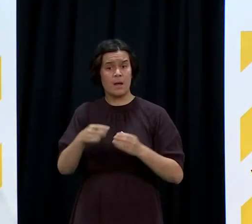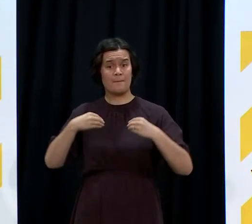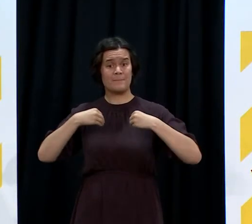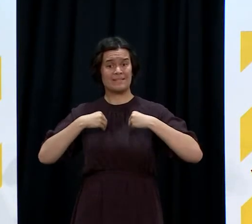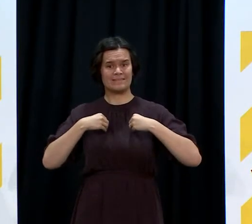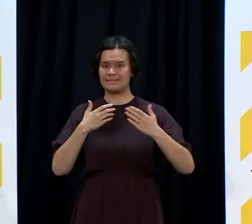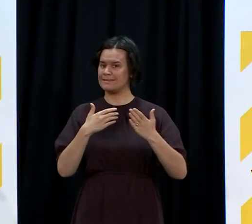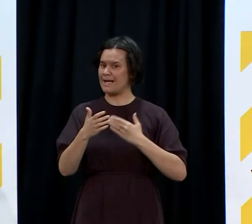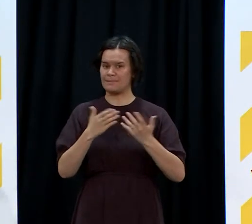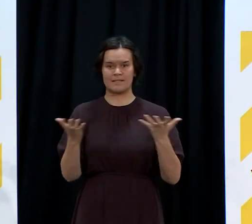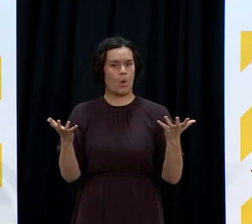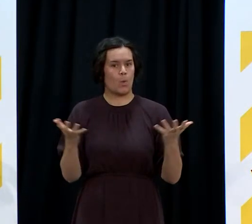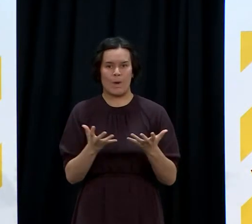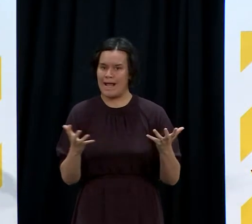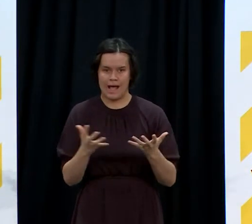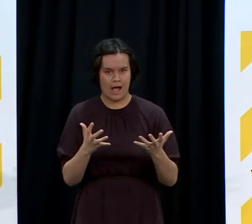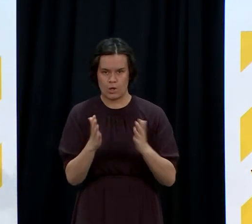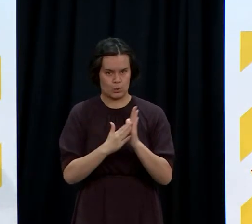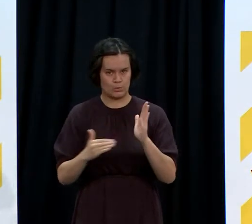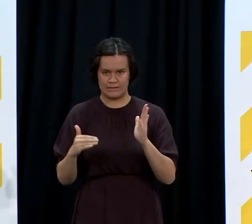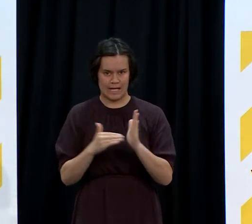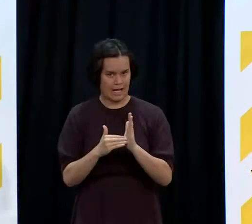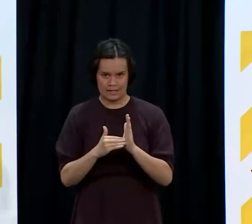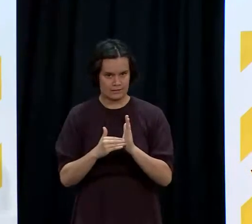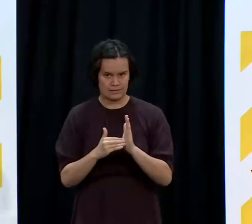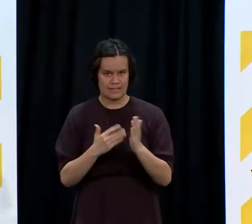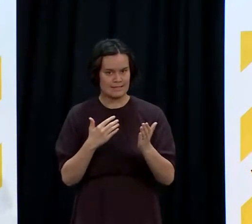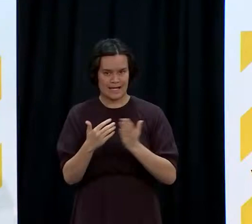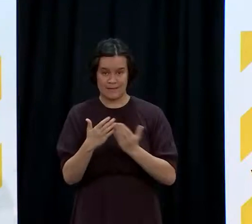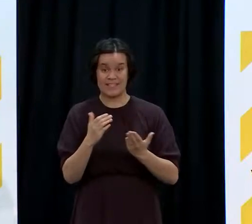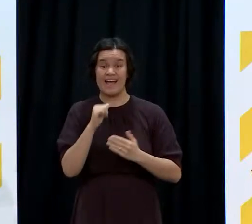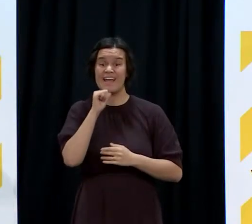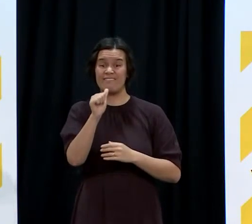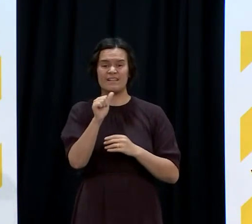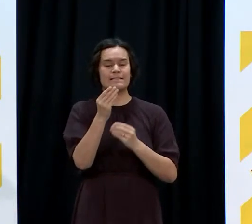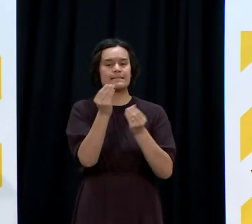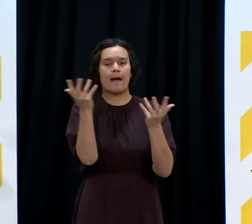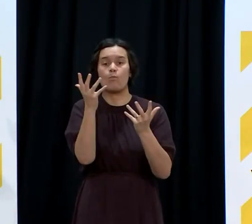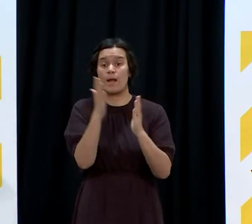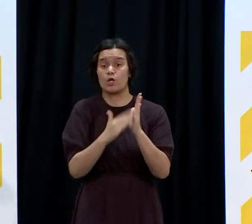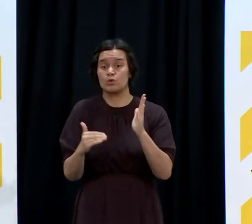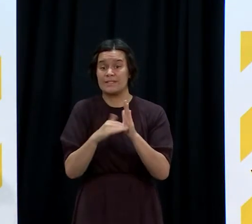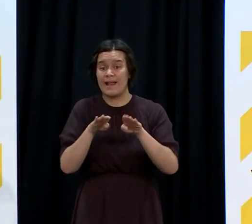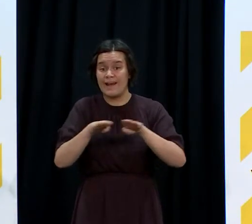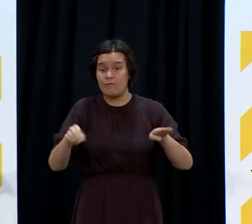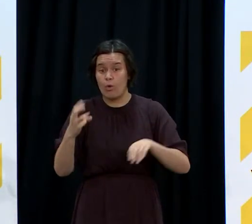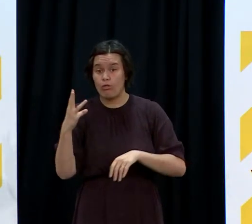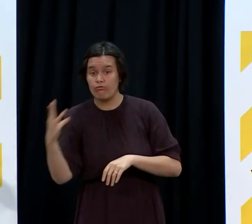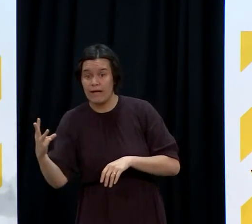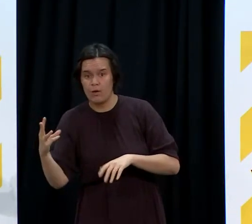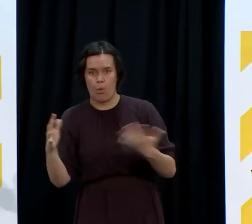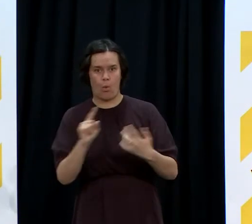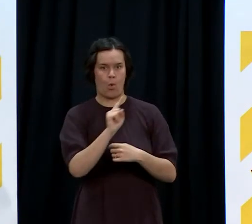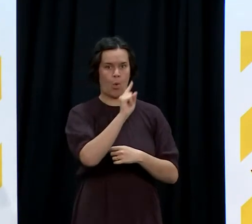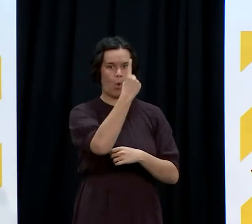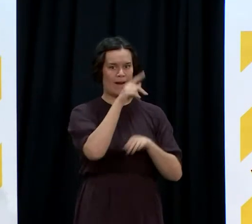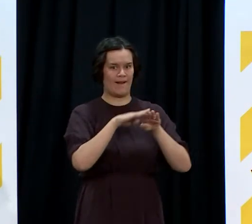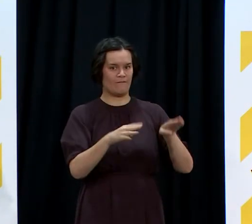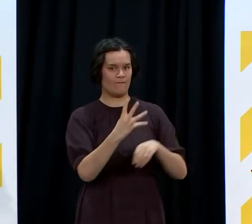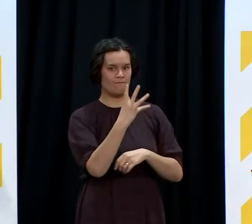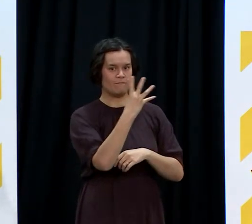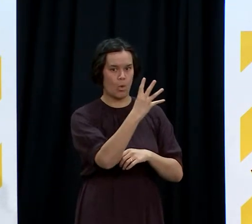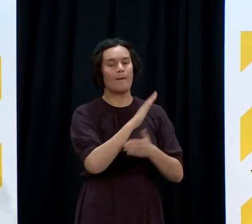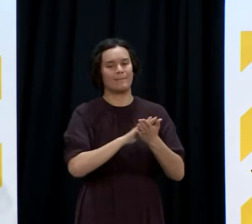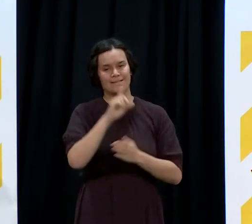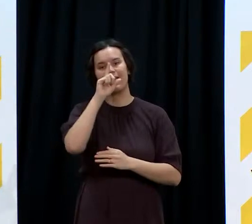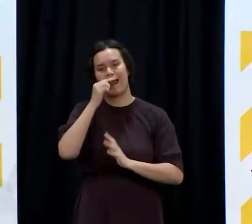in revenue is caused by the rest of New Zealand being in alert level 3 for a time or the higher alert level in Auckland. And